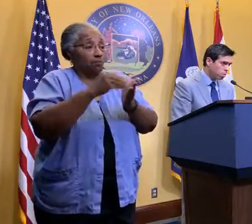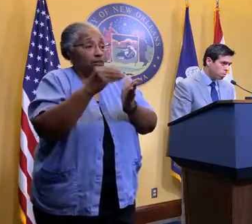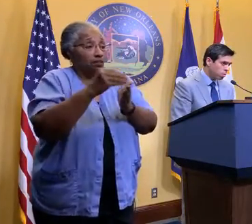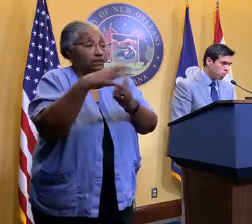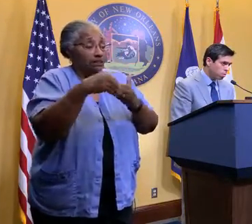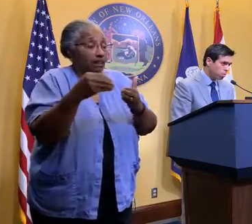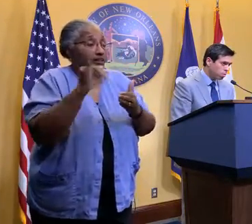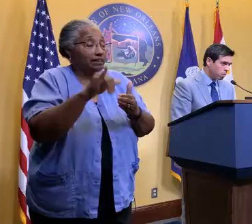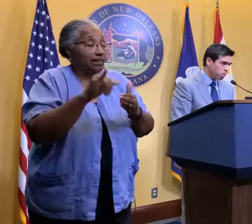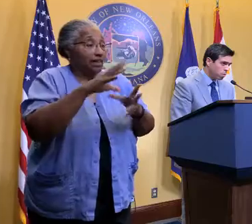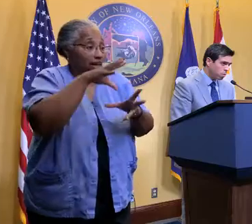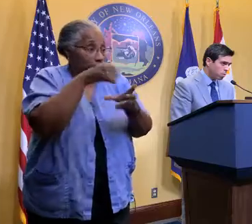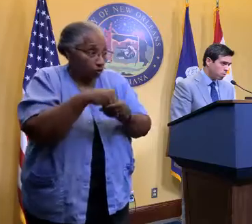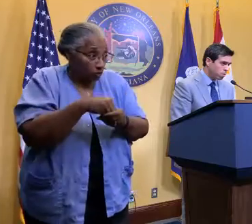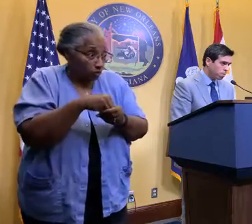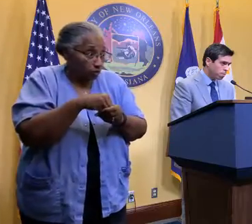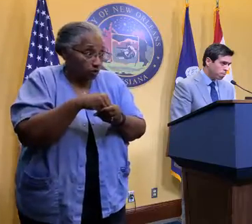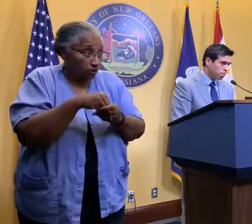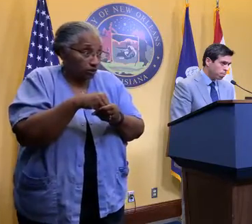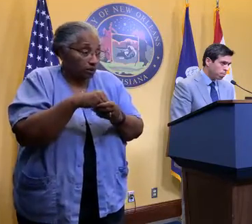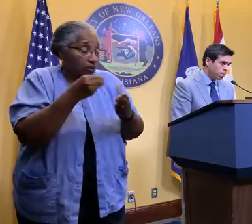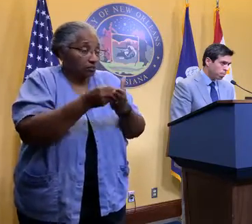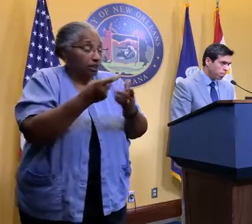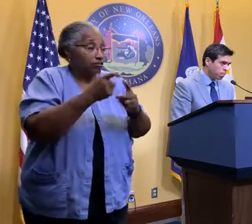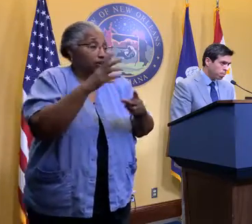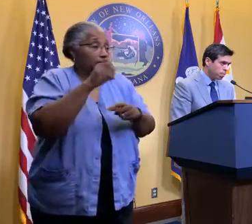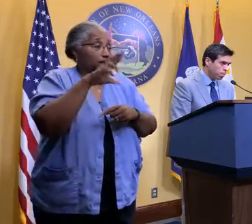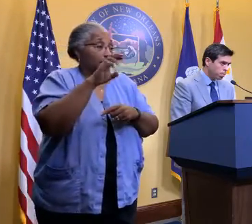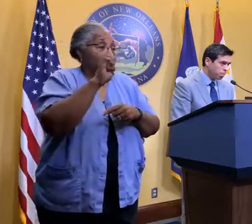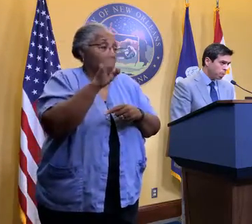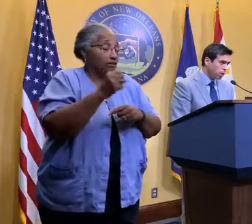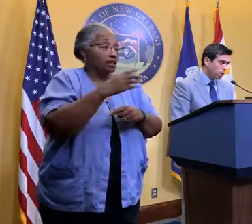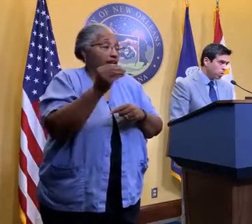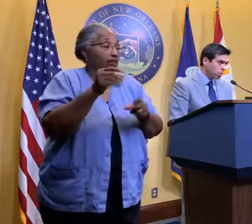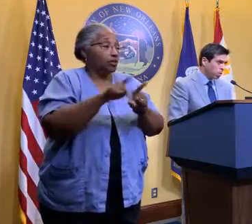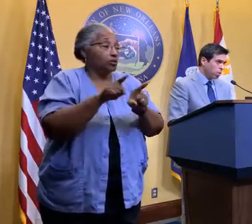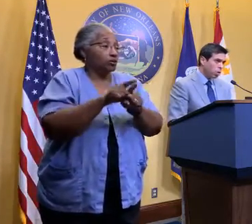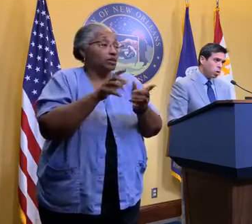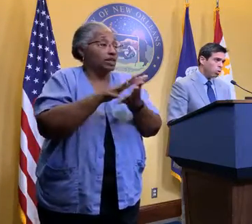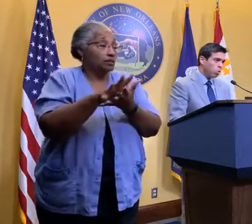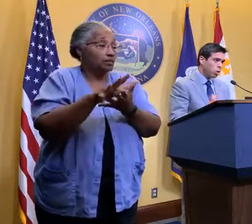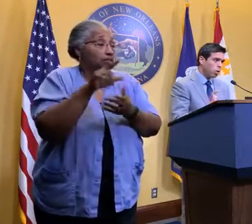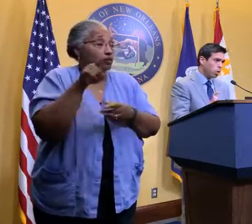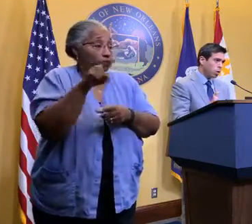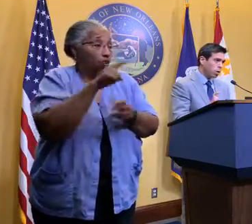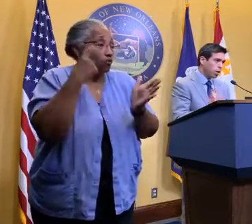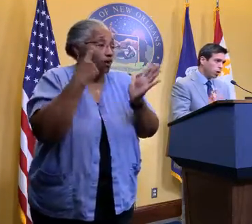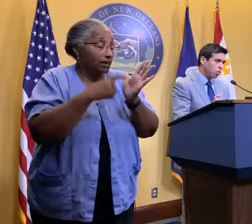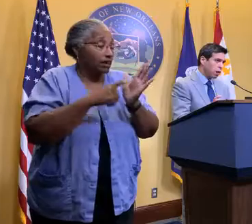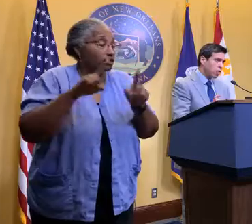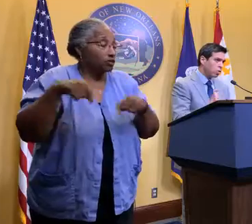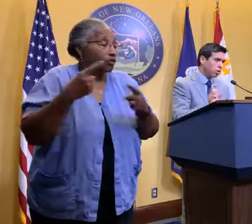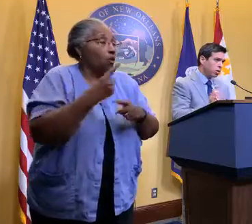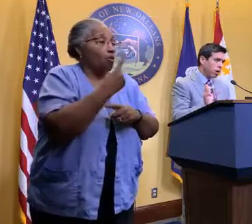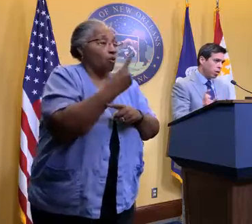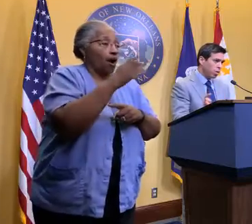million from the CARES Act and the $40 million in expense savings that y'all have realized so far? No, one is CARES Act, one